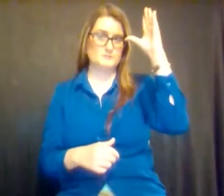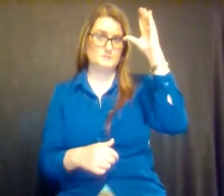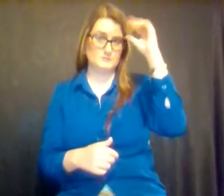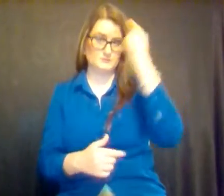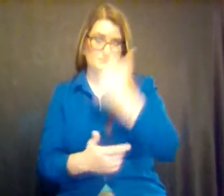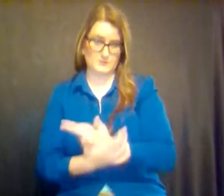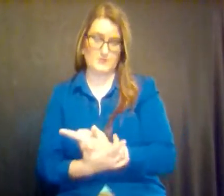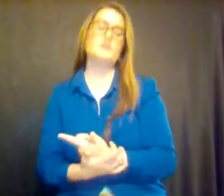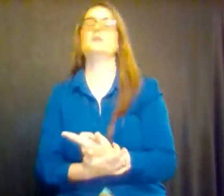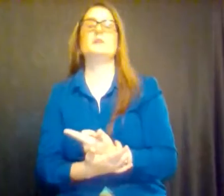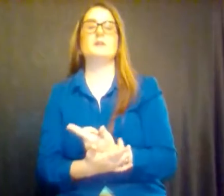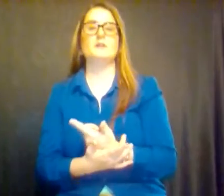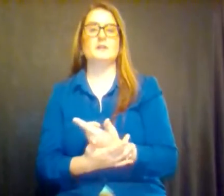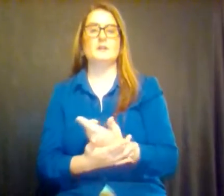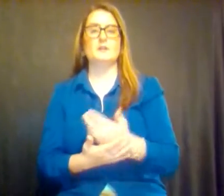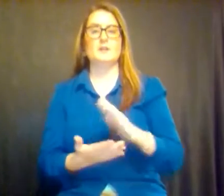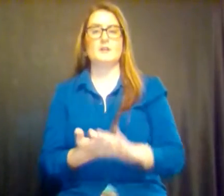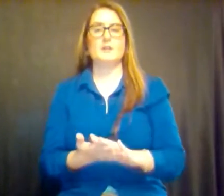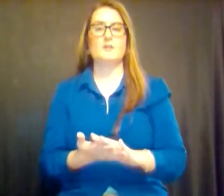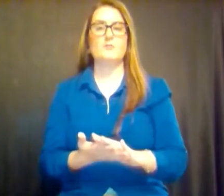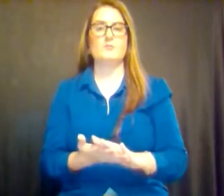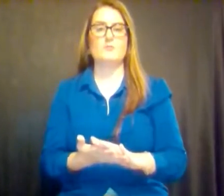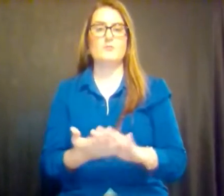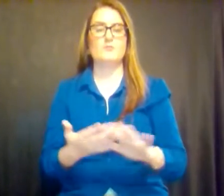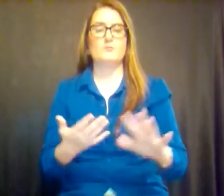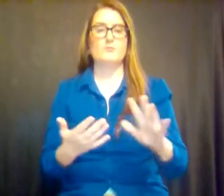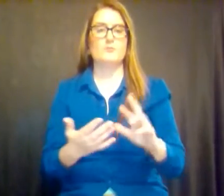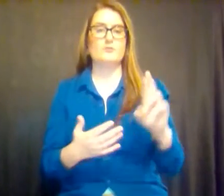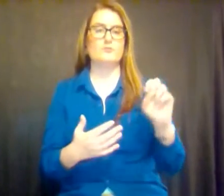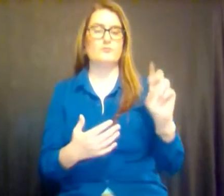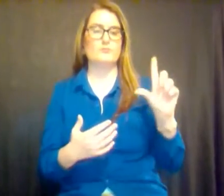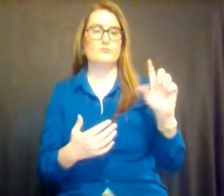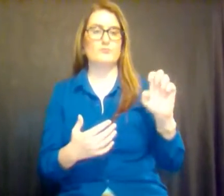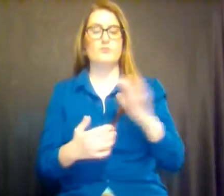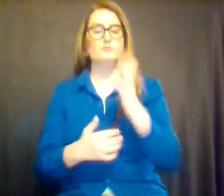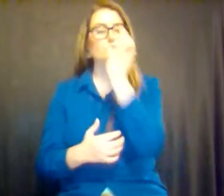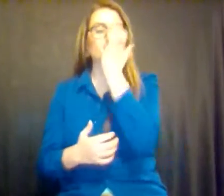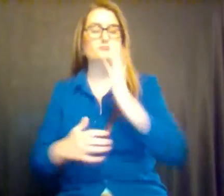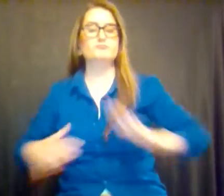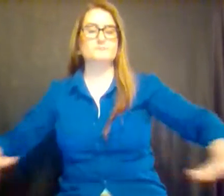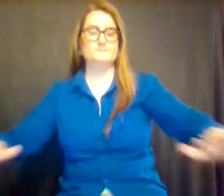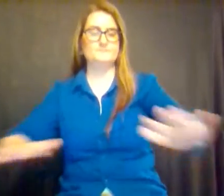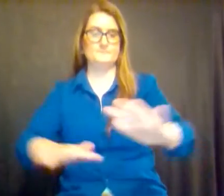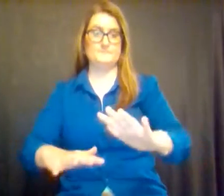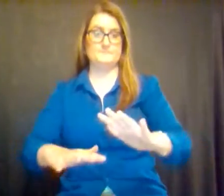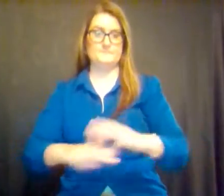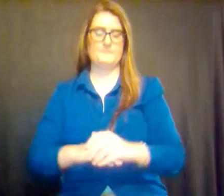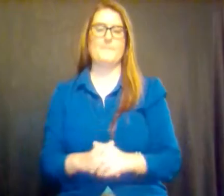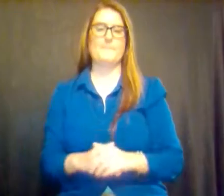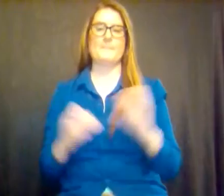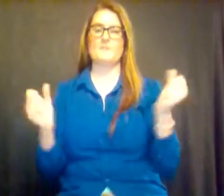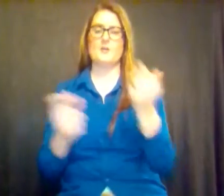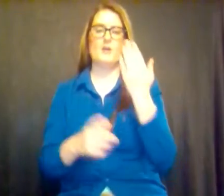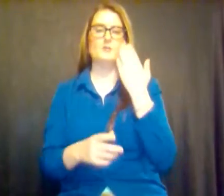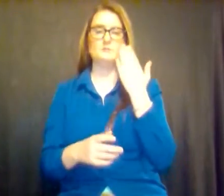about it. Or so they thought. One day, years later, Jacob was in the kitchen making a big pot of